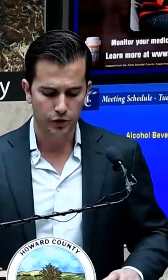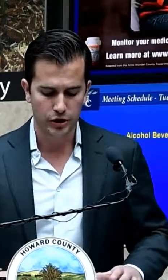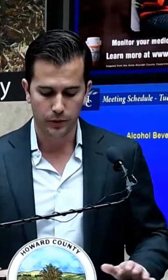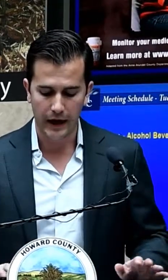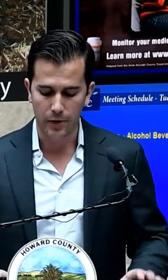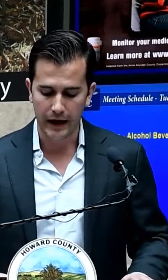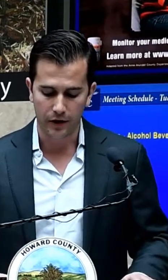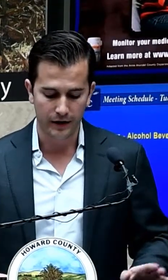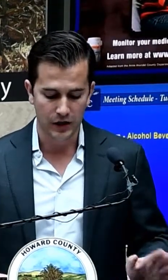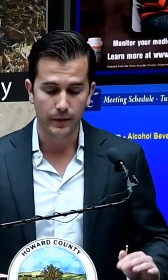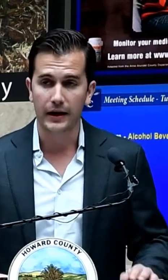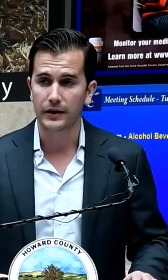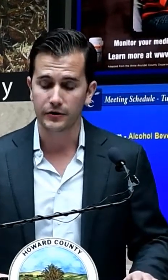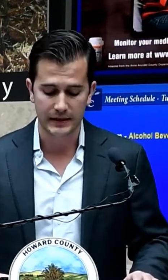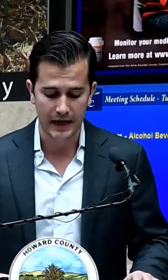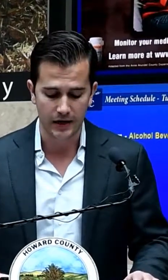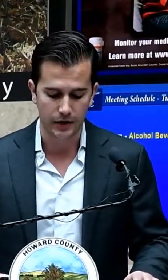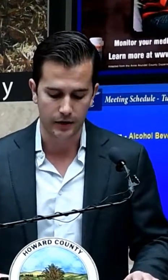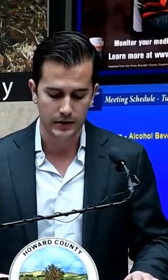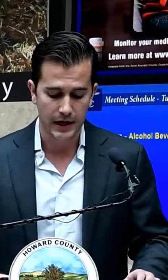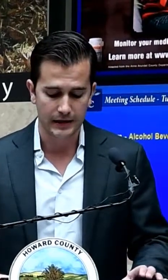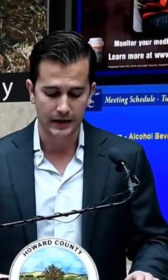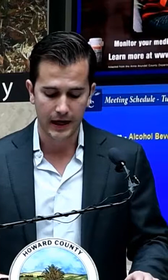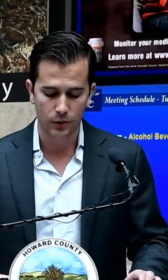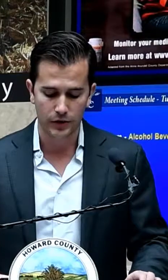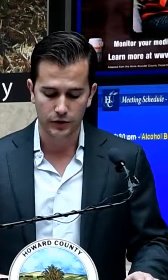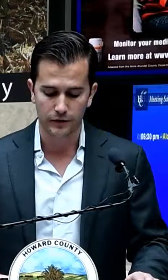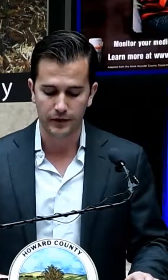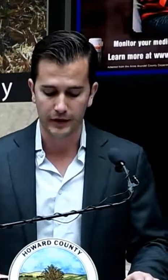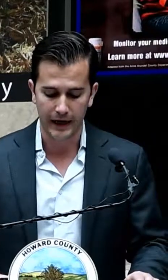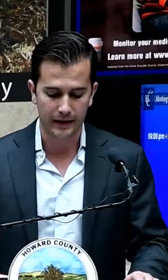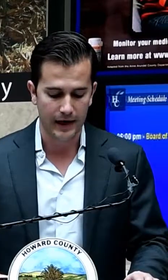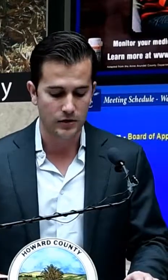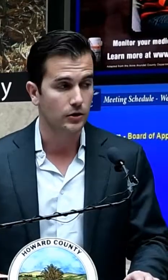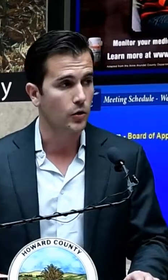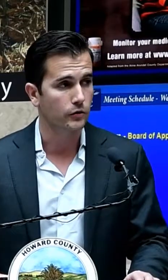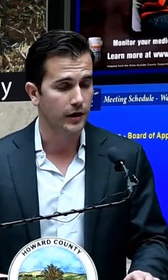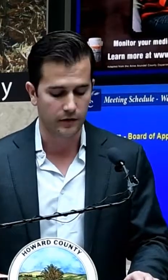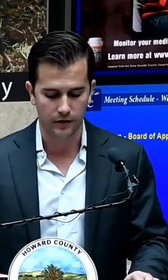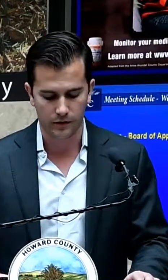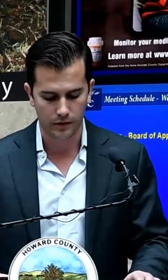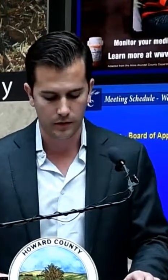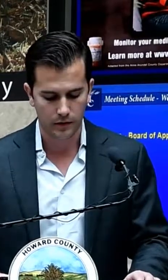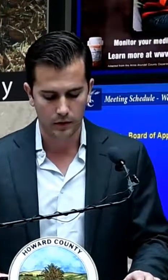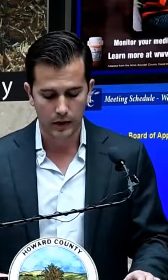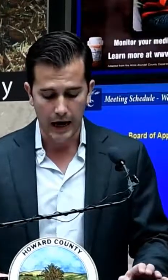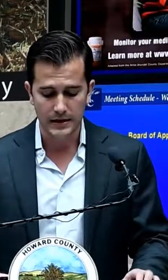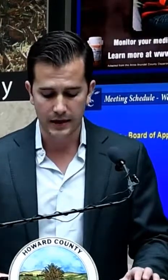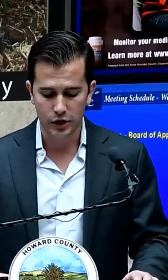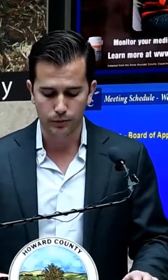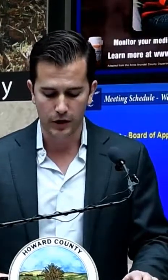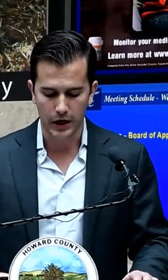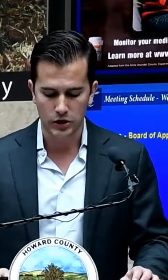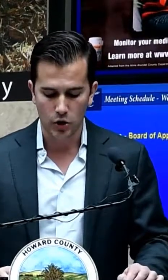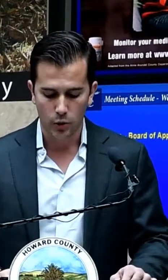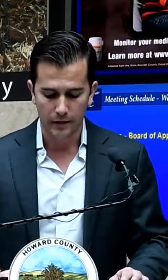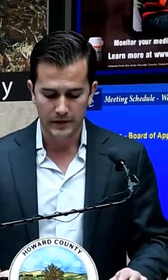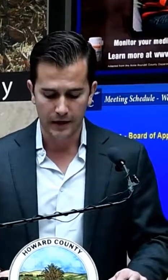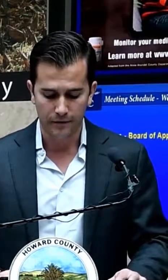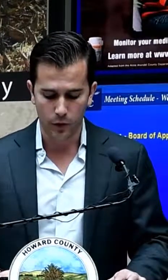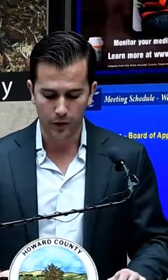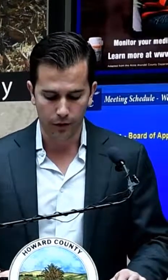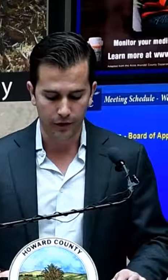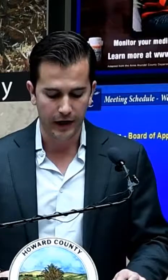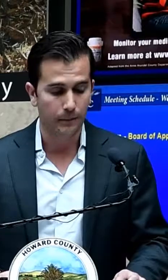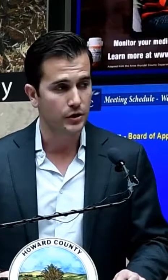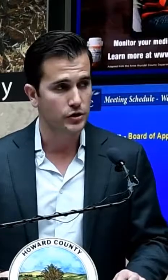Aetna's partnership with Howard County dates back nearly 10 years, and today we serve nearly 8,000 local residents. As an enterprise, we've